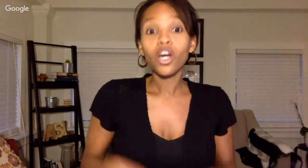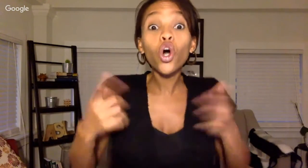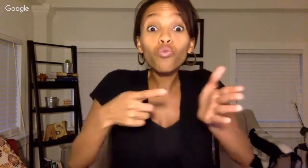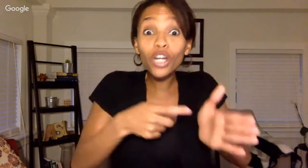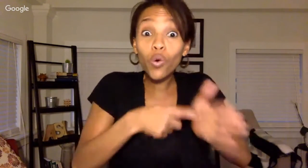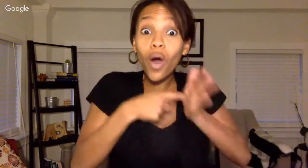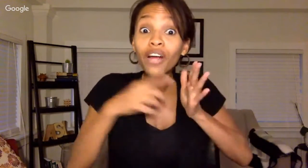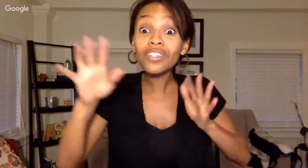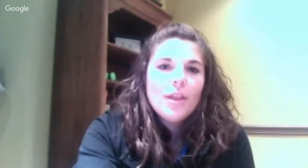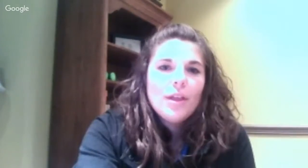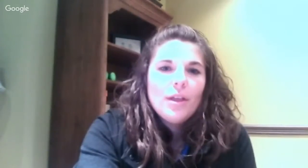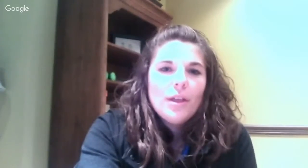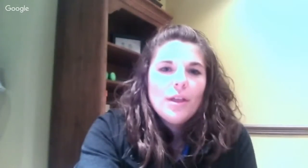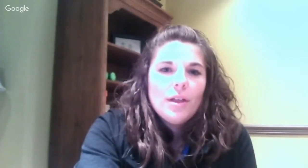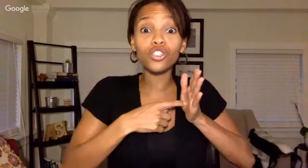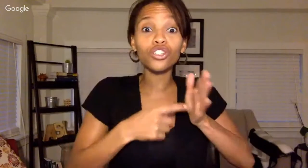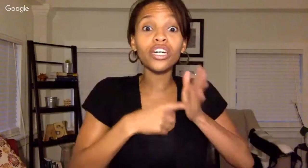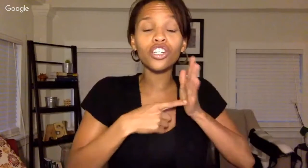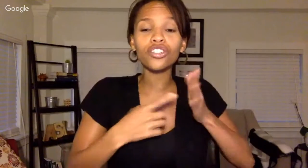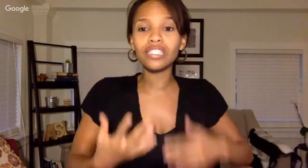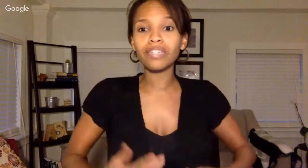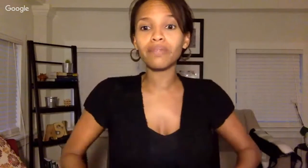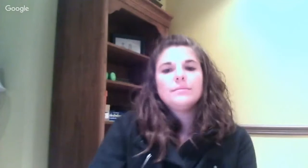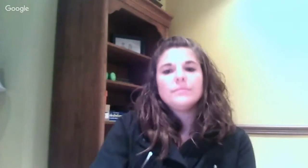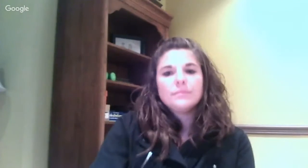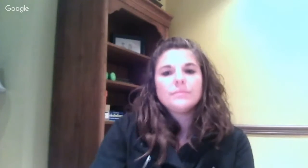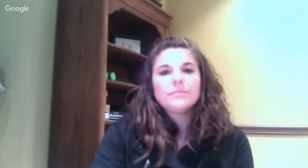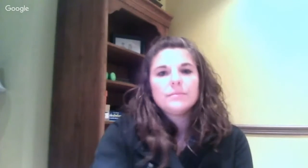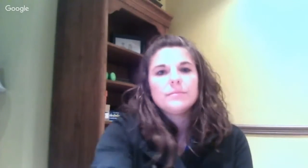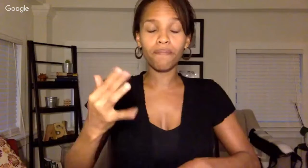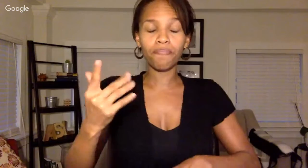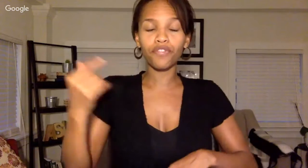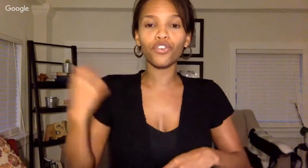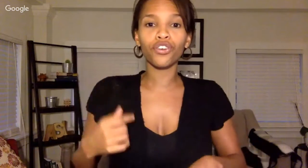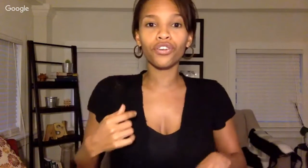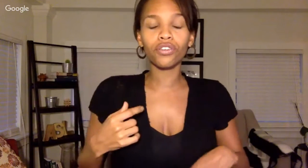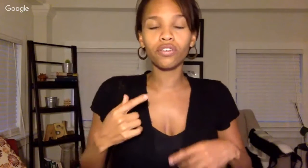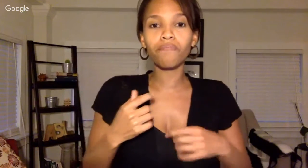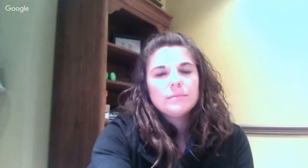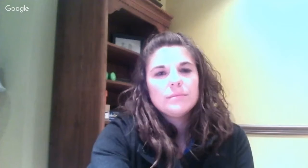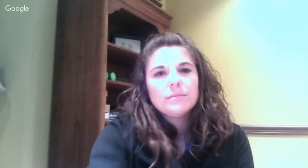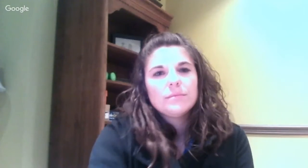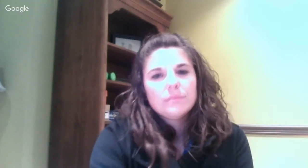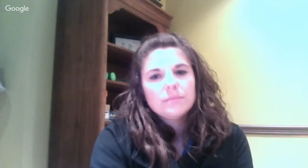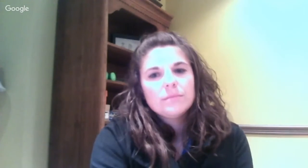Oh, there's another thing that is a good sign for make sure, require.